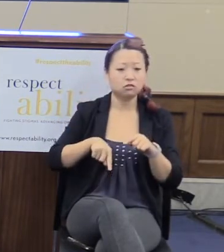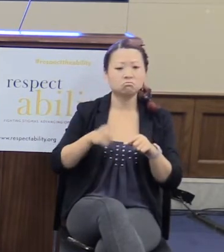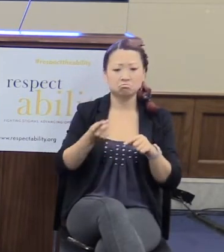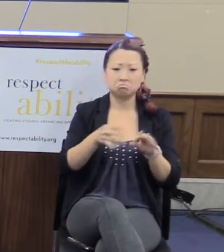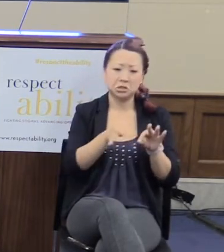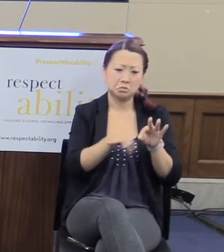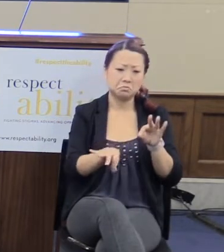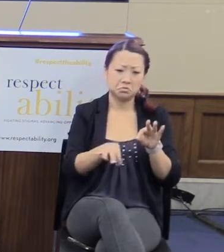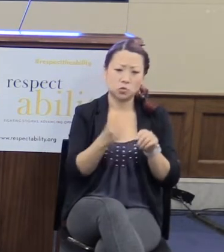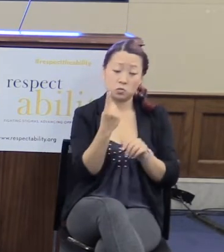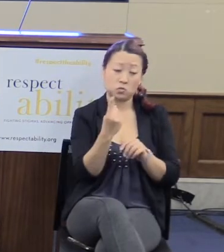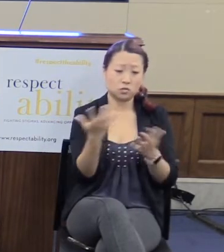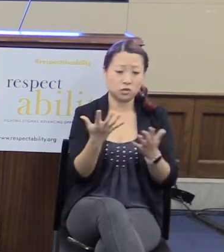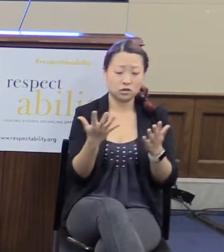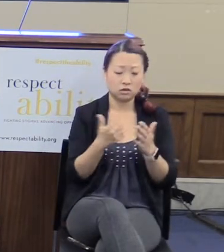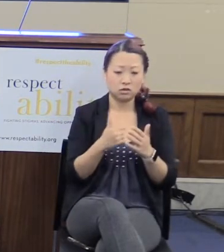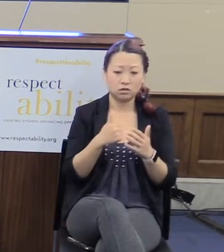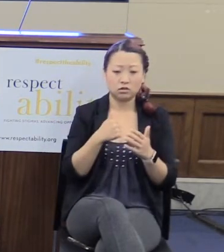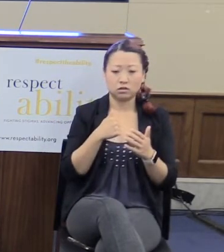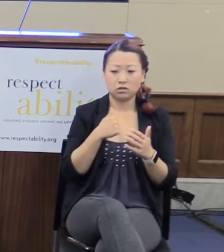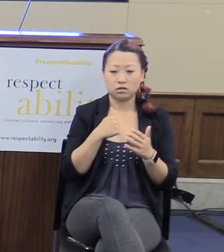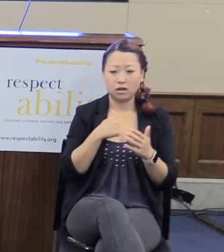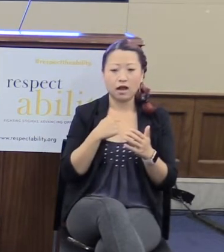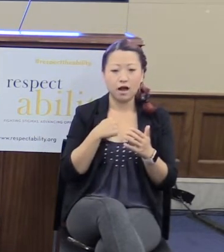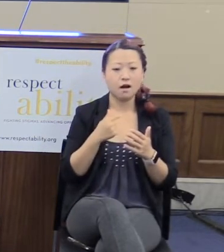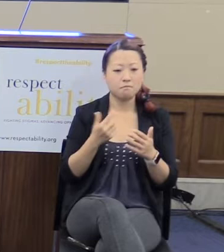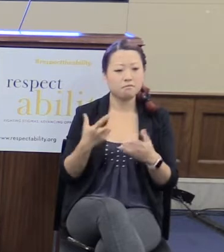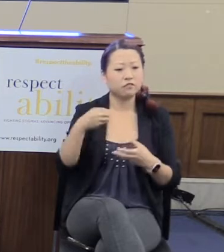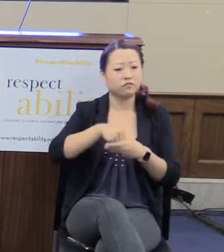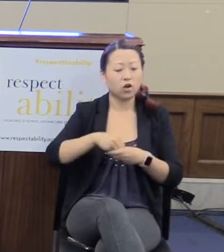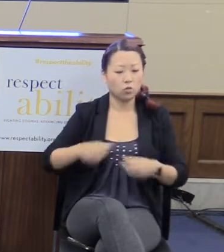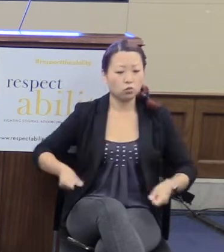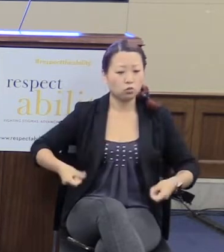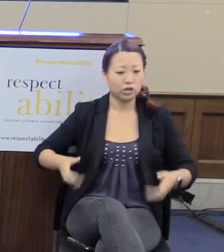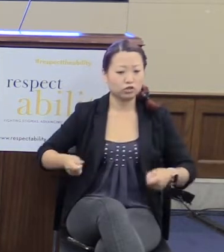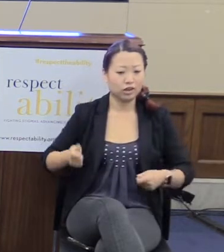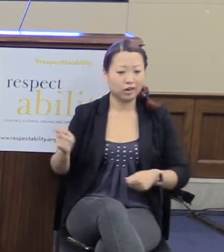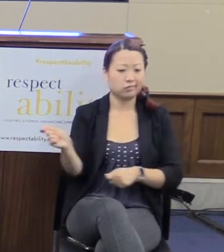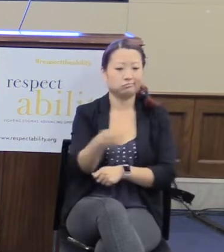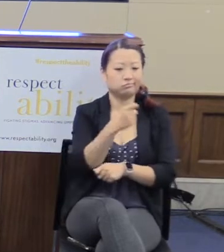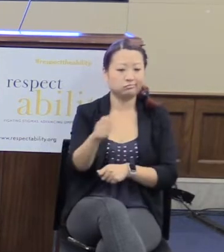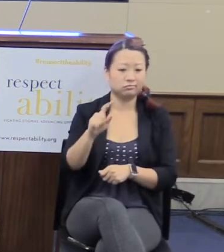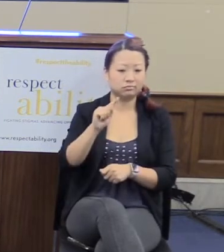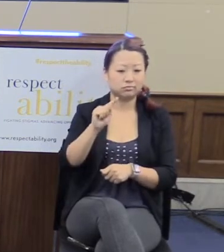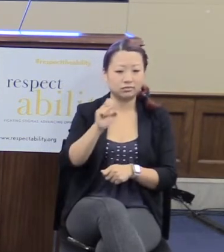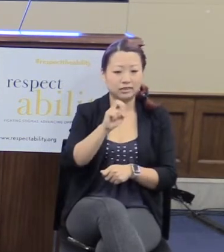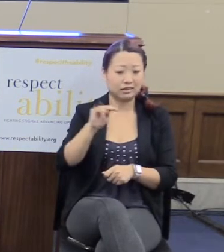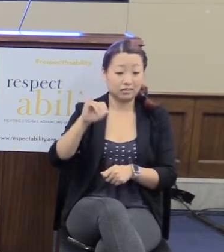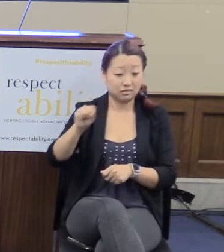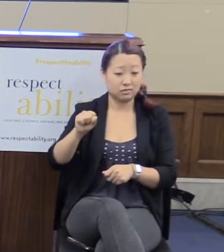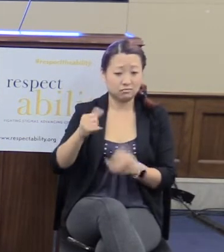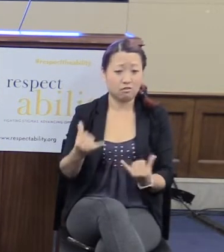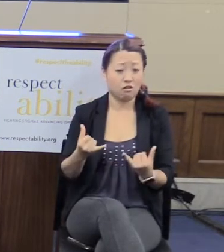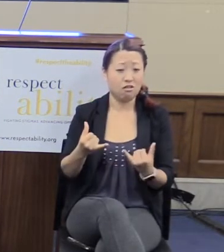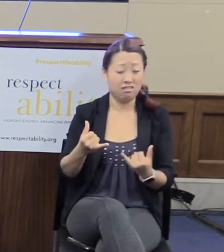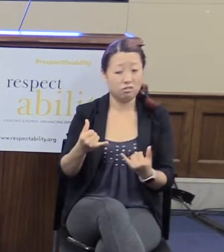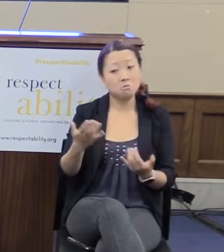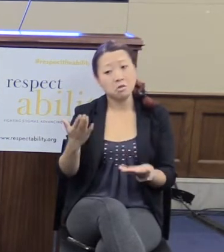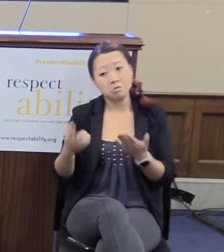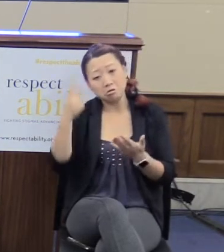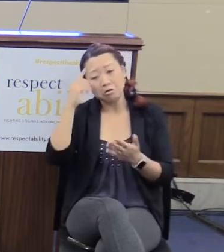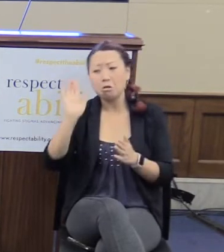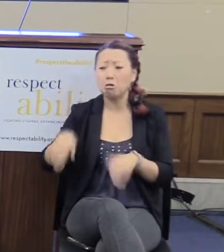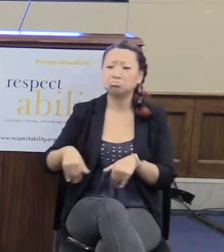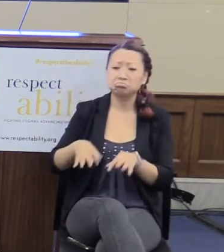simplest. I'm playing wheelchair tennis now. And it might seem simple for you guys, but believe me, it's not. And it's not